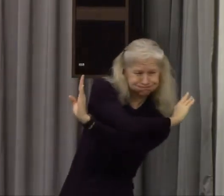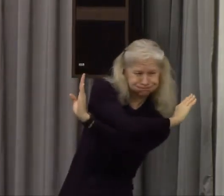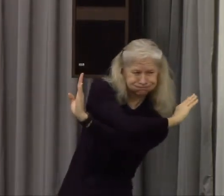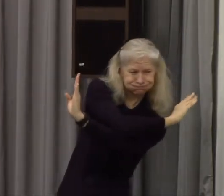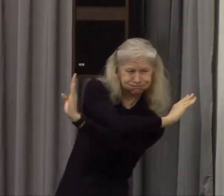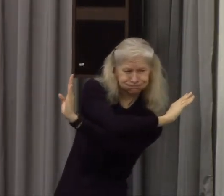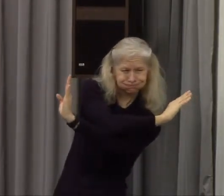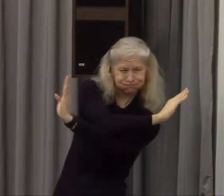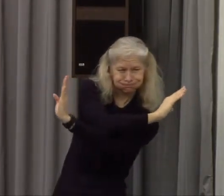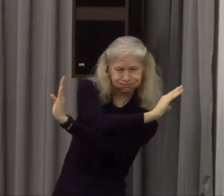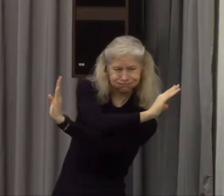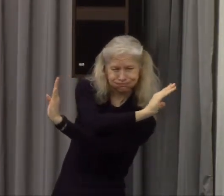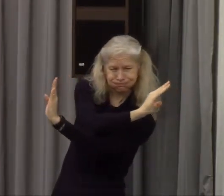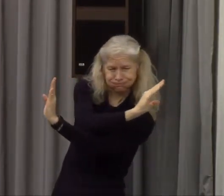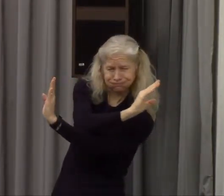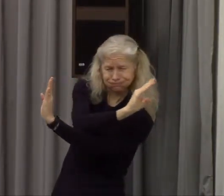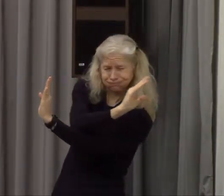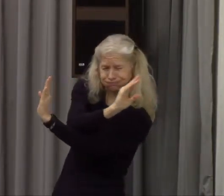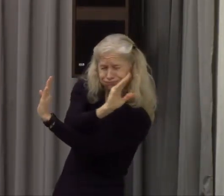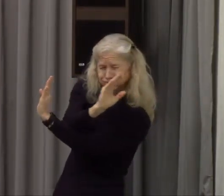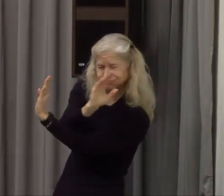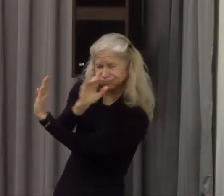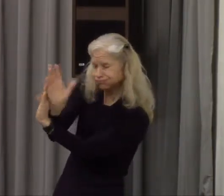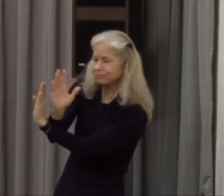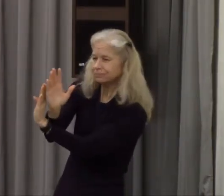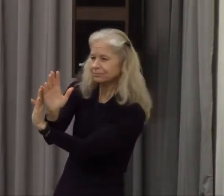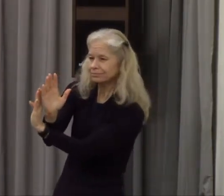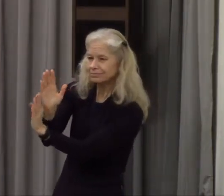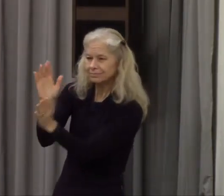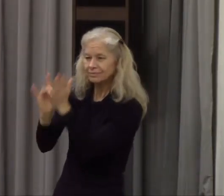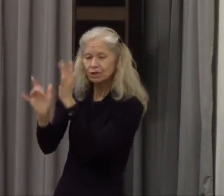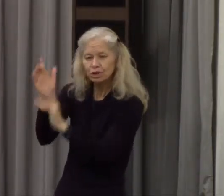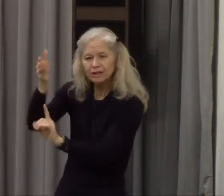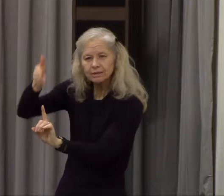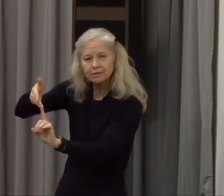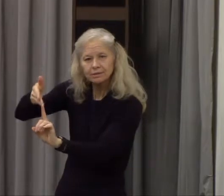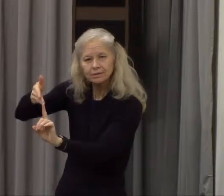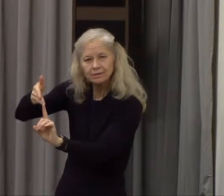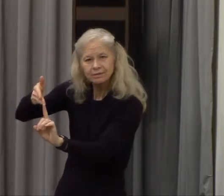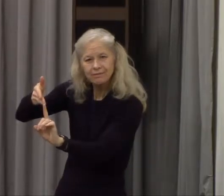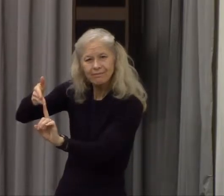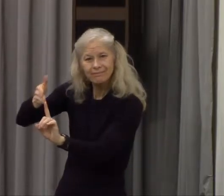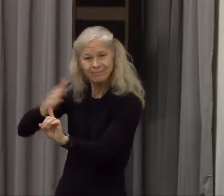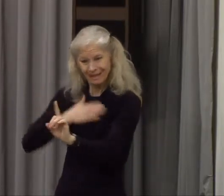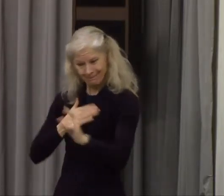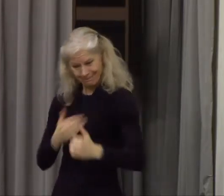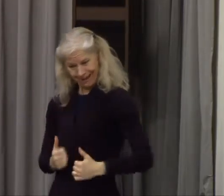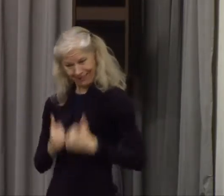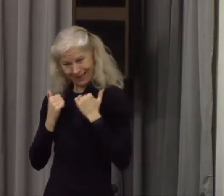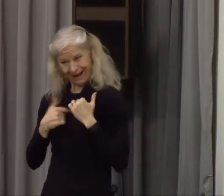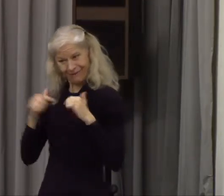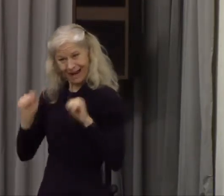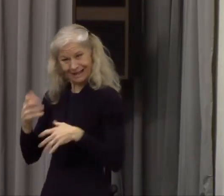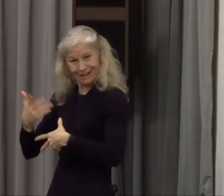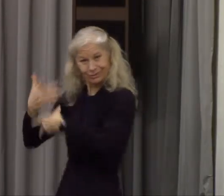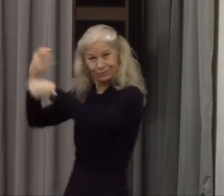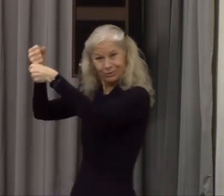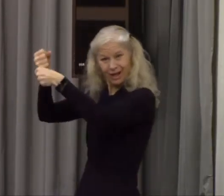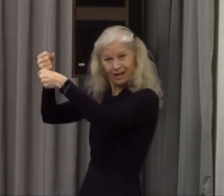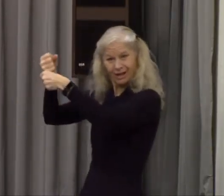him with everything else? Our money and our families, our time and our talents and our treasures, I think we can. By